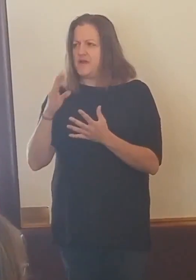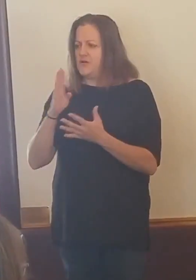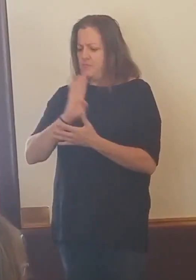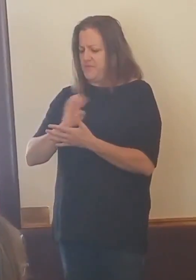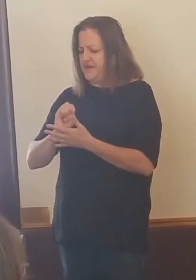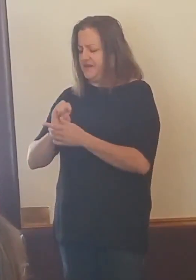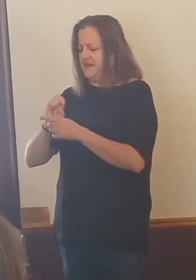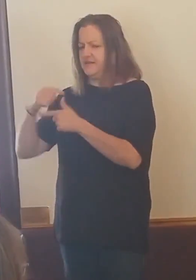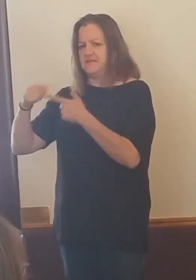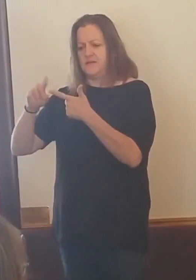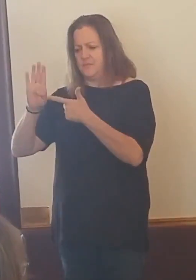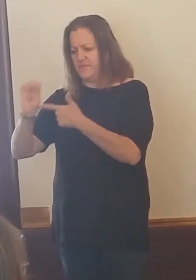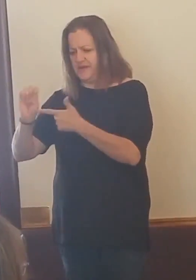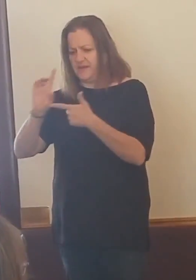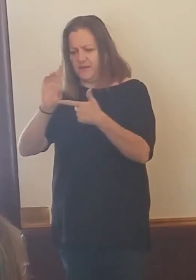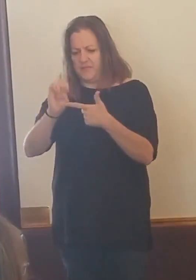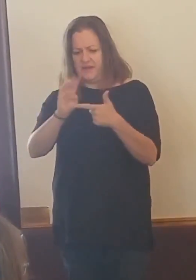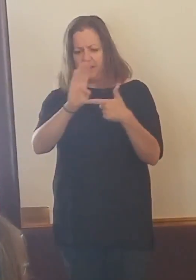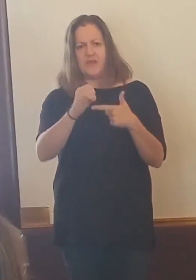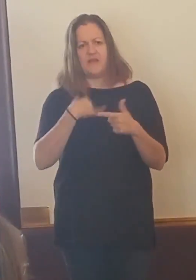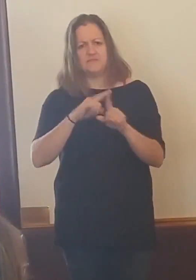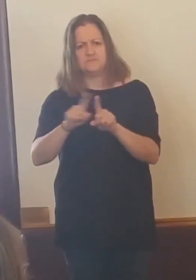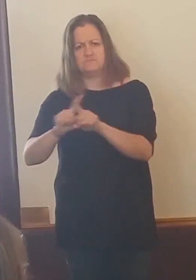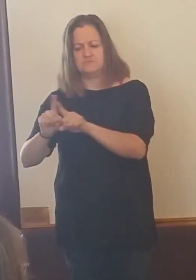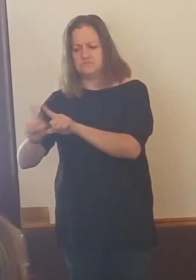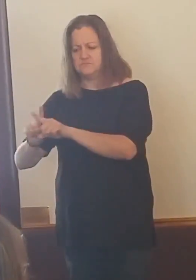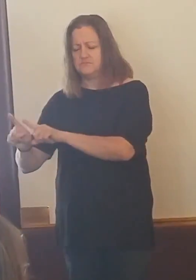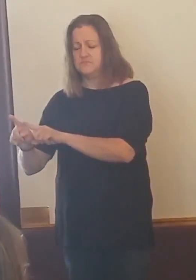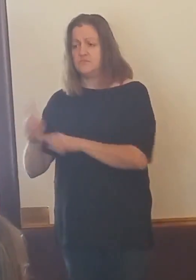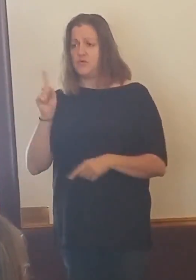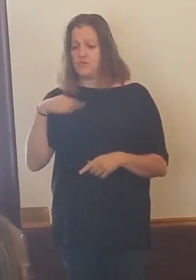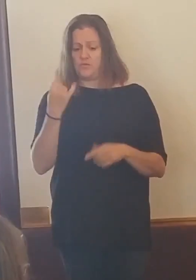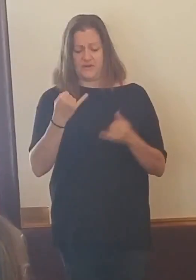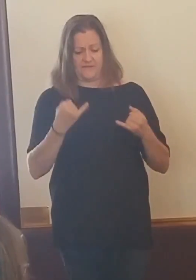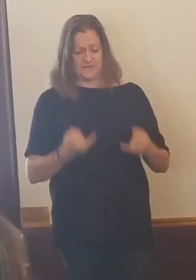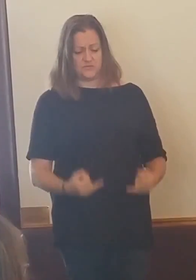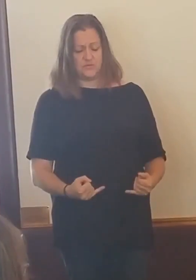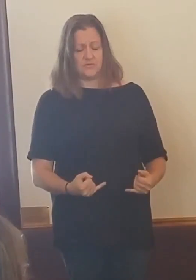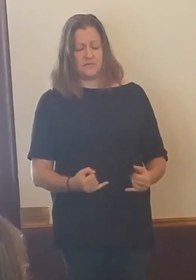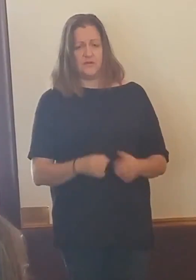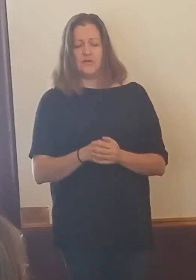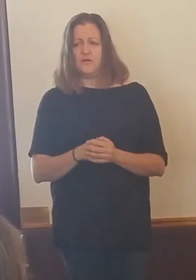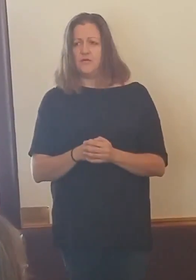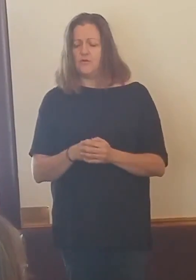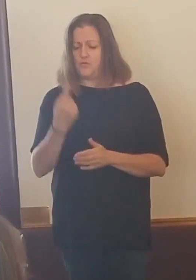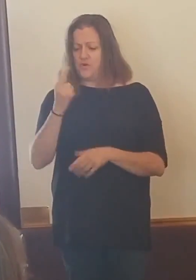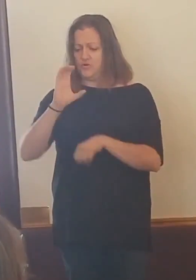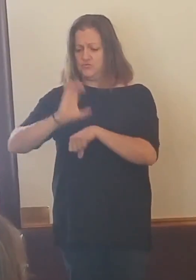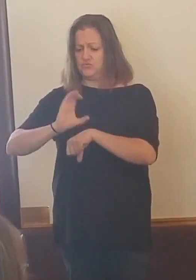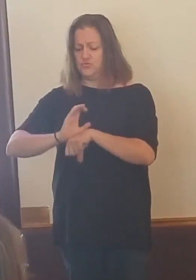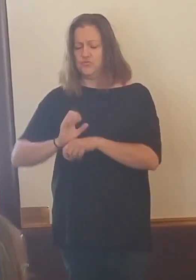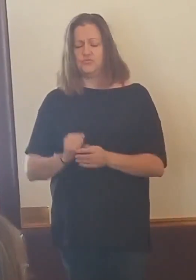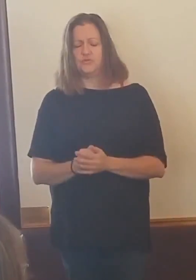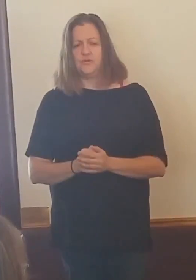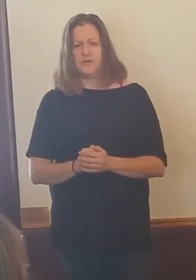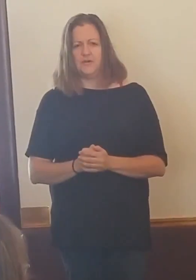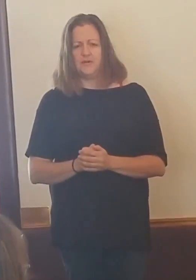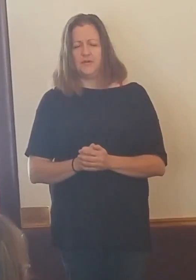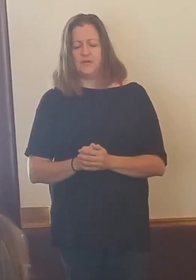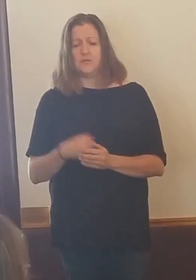life. And not just as individuals, not even as a single congregation, but who we